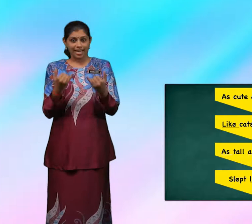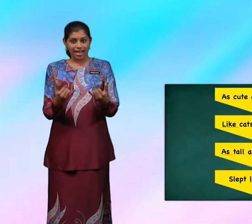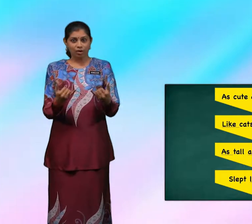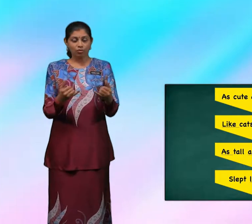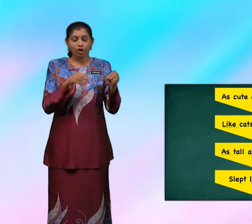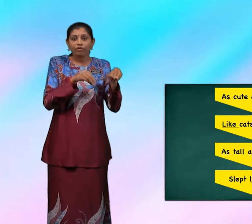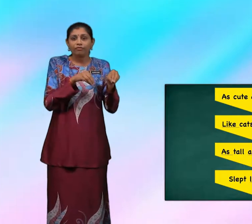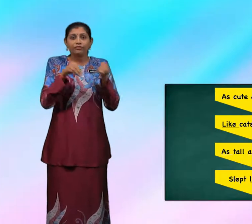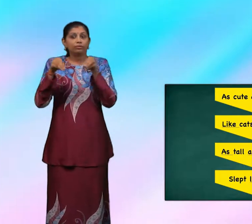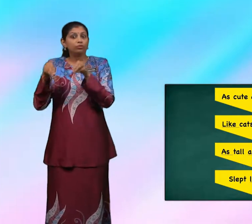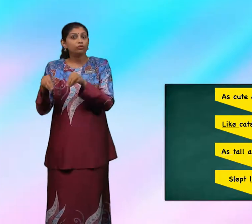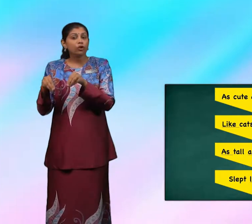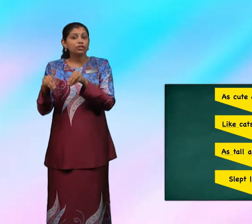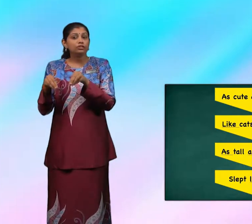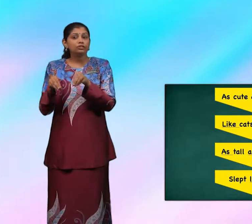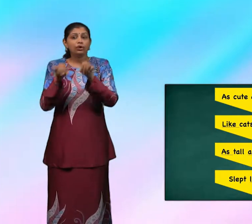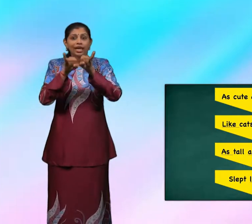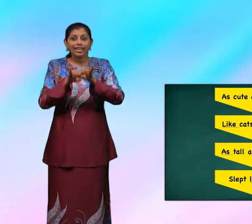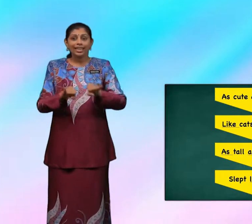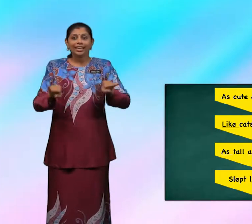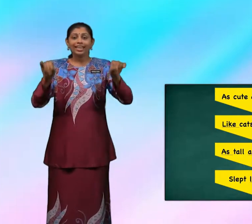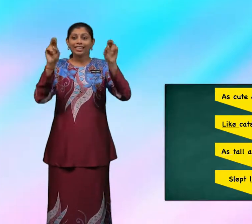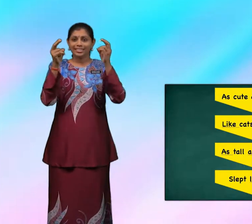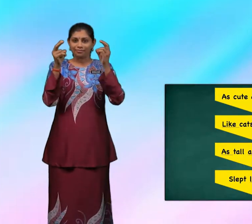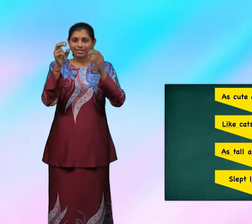Now, we move on to idioms.